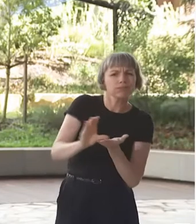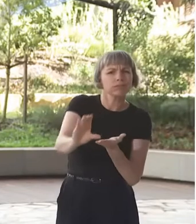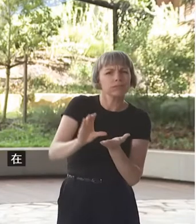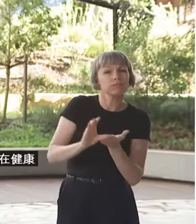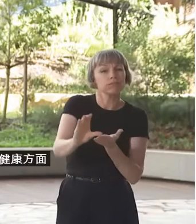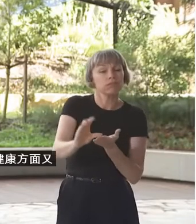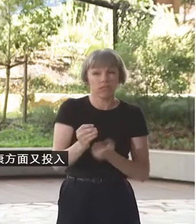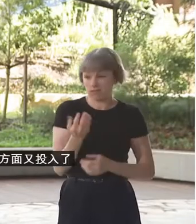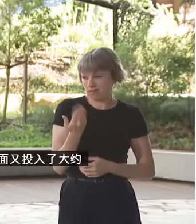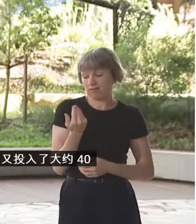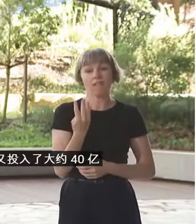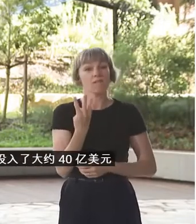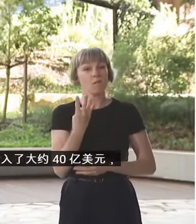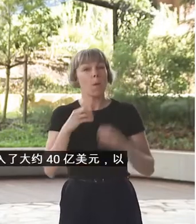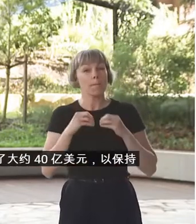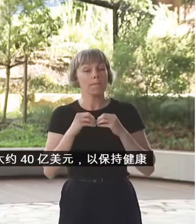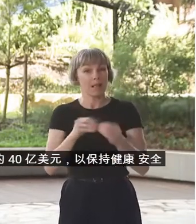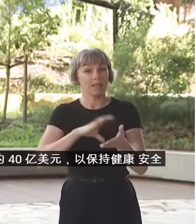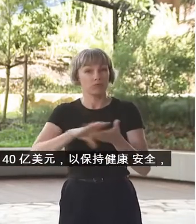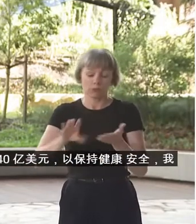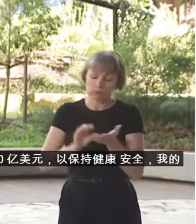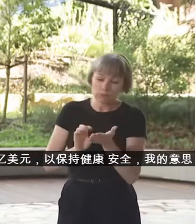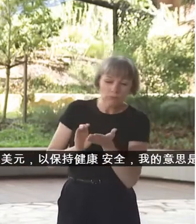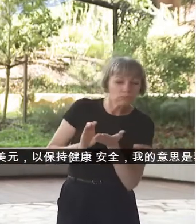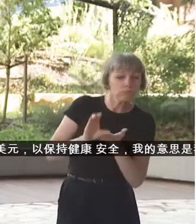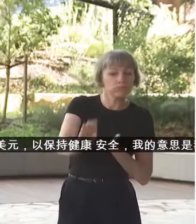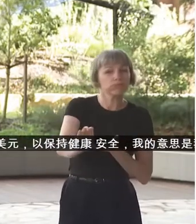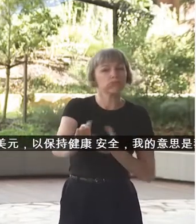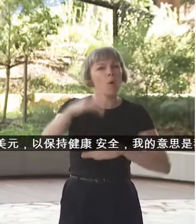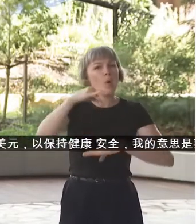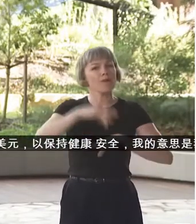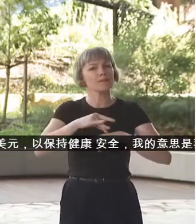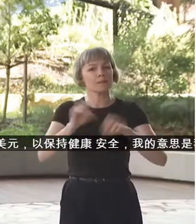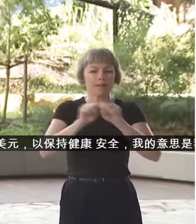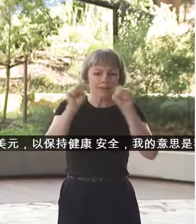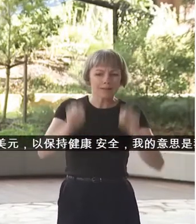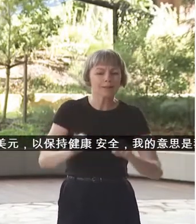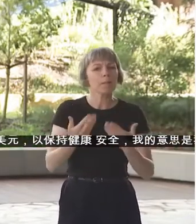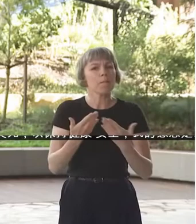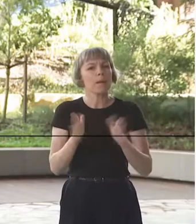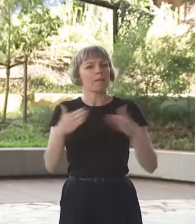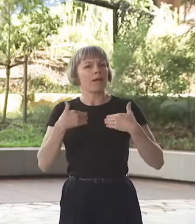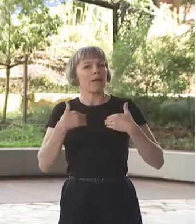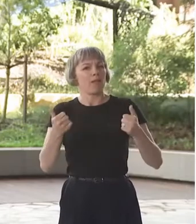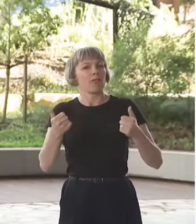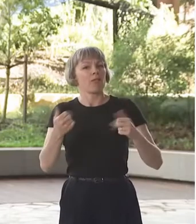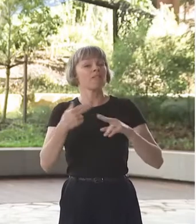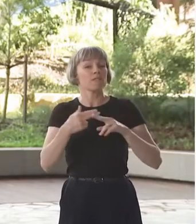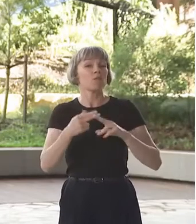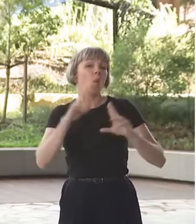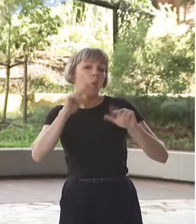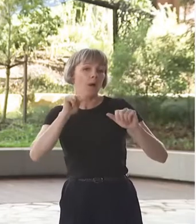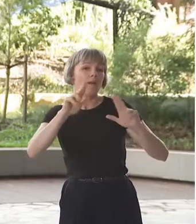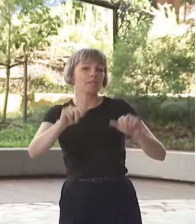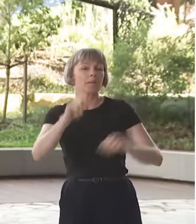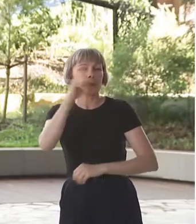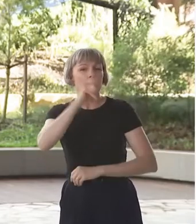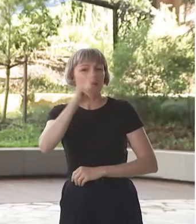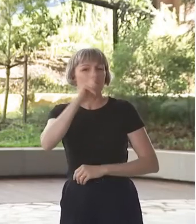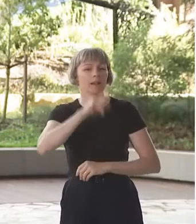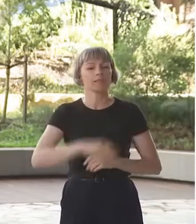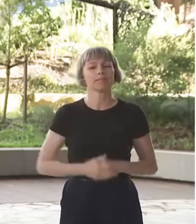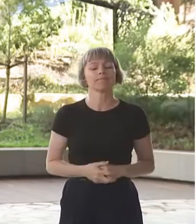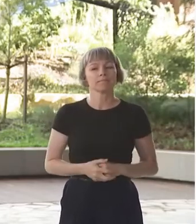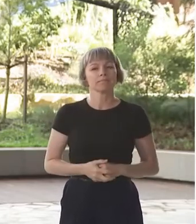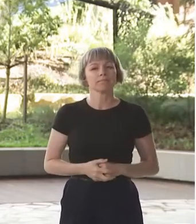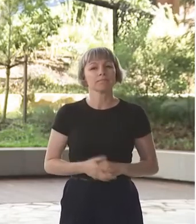more in health to keep people safe. And I think we can be reassured today that as we move through this period, which will be